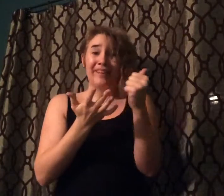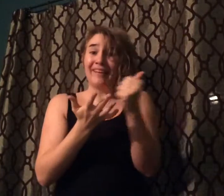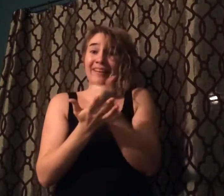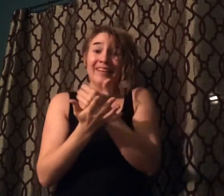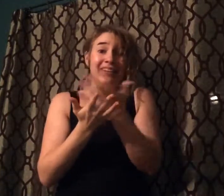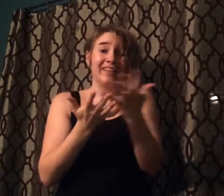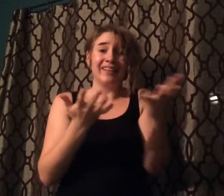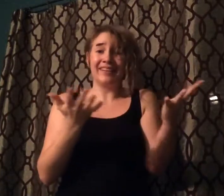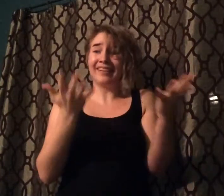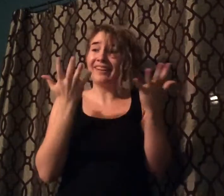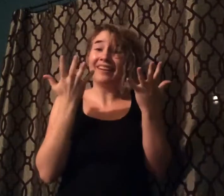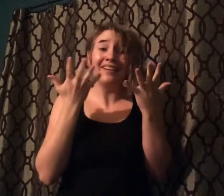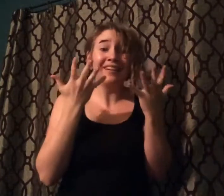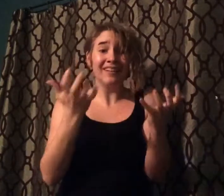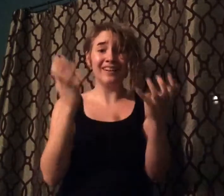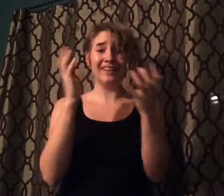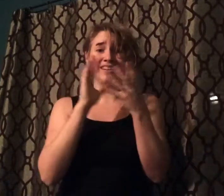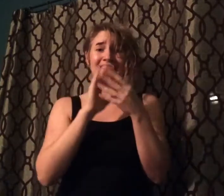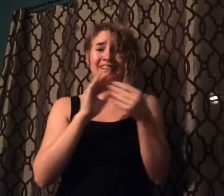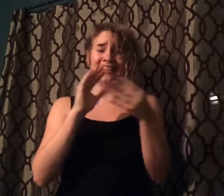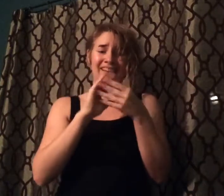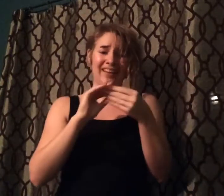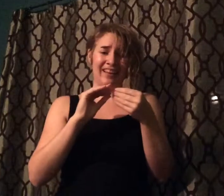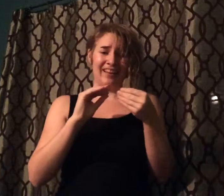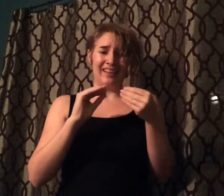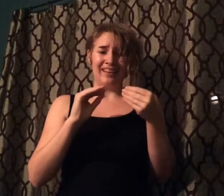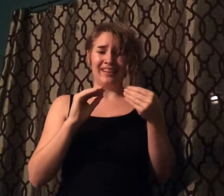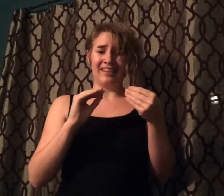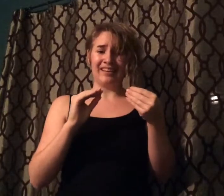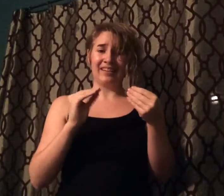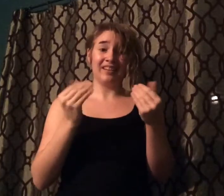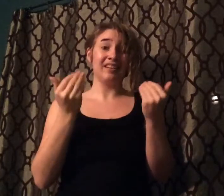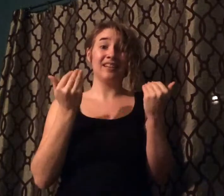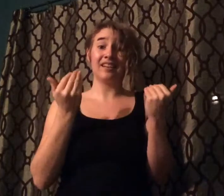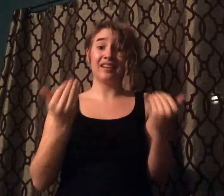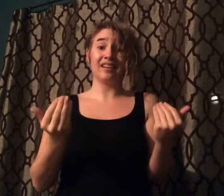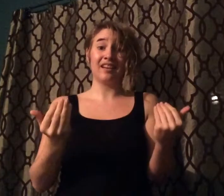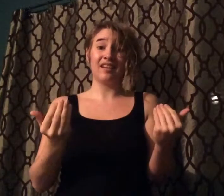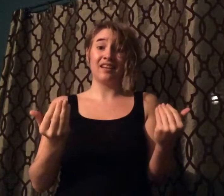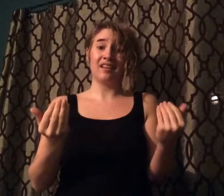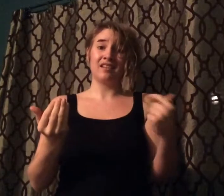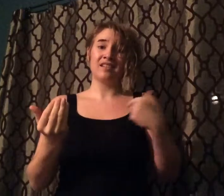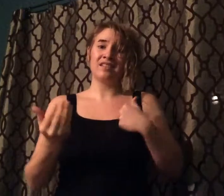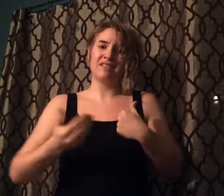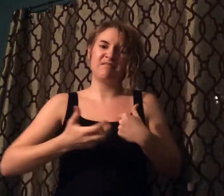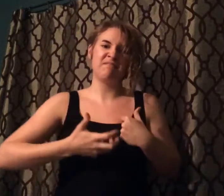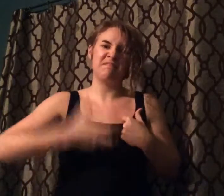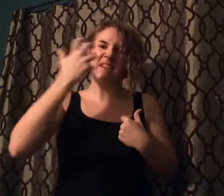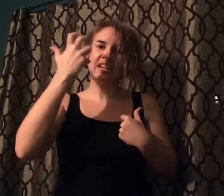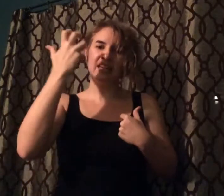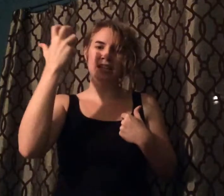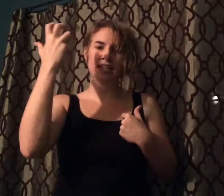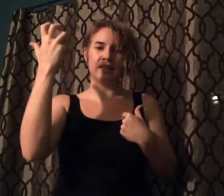Everything I didn't say Makes me mad